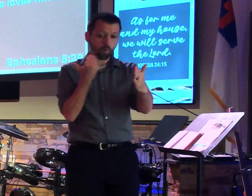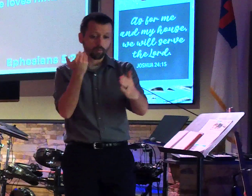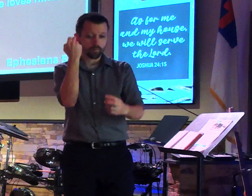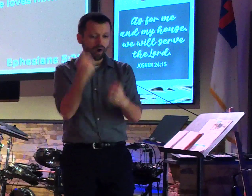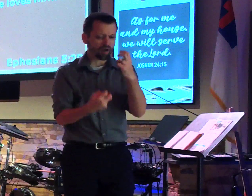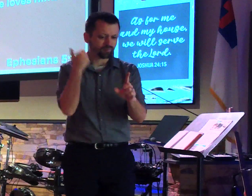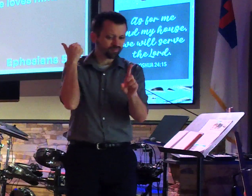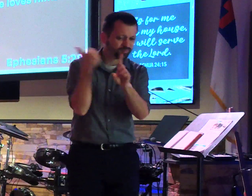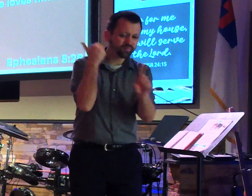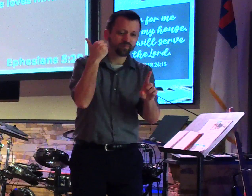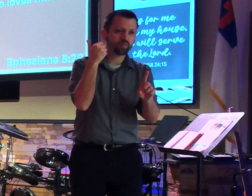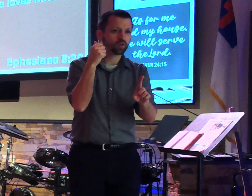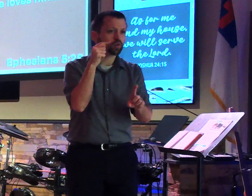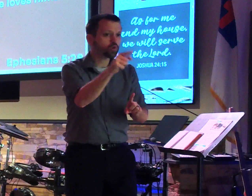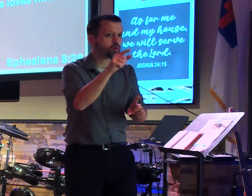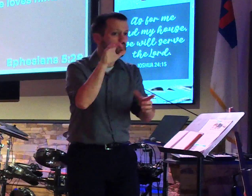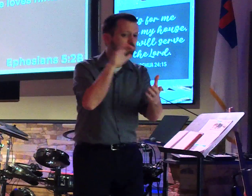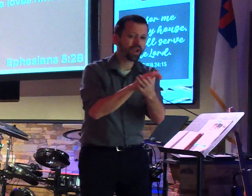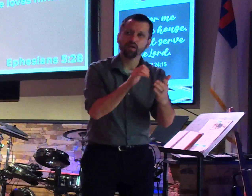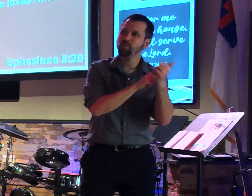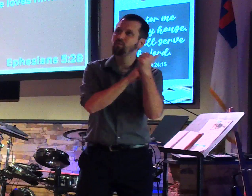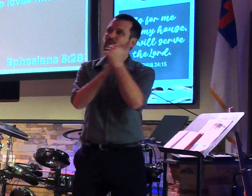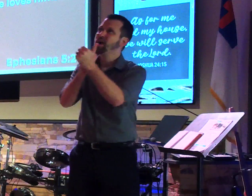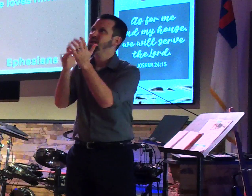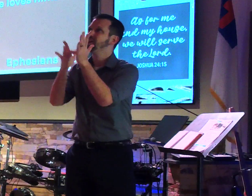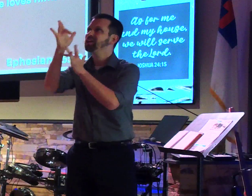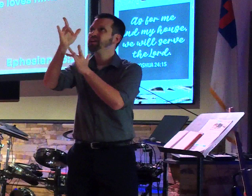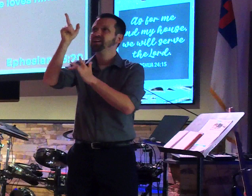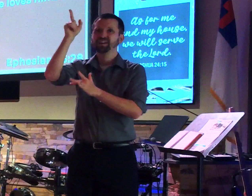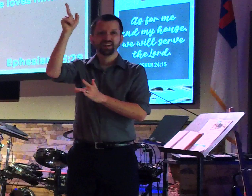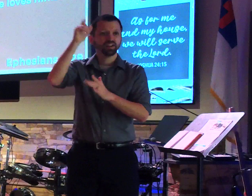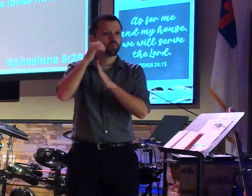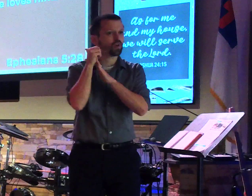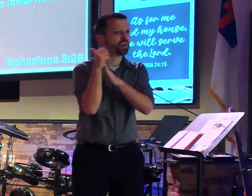the trial ever comes, he'll guide your heart and he'll guide your mind through that.